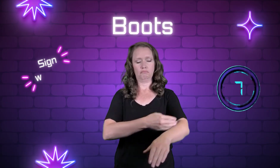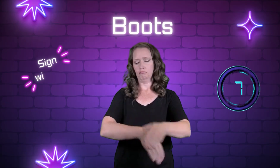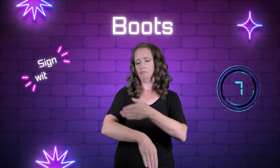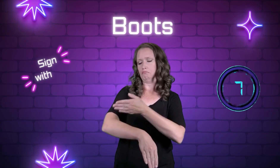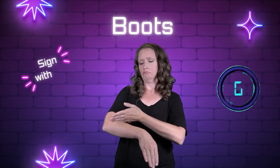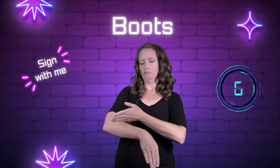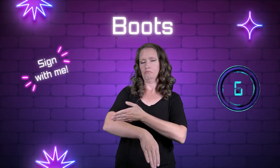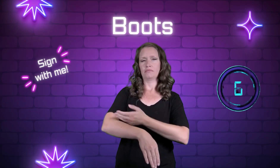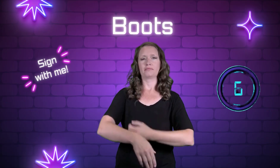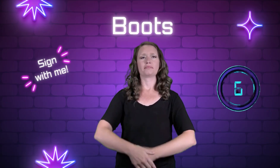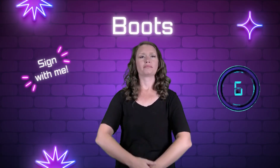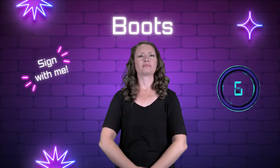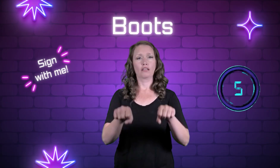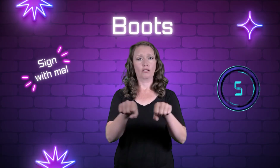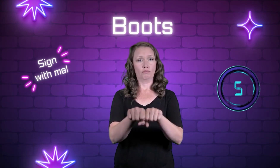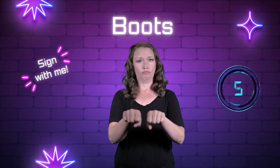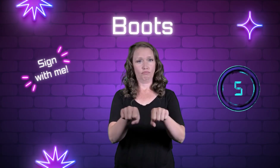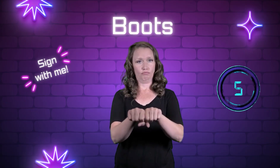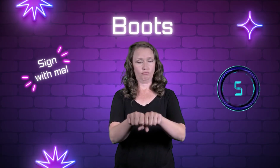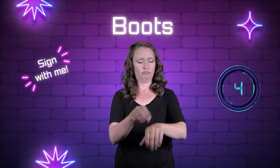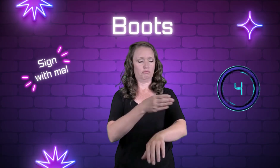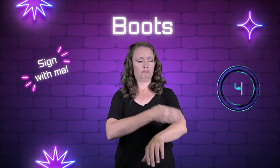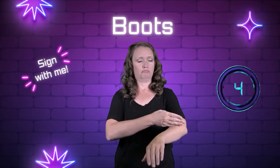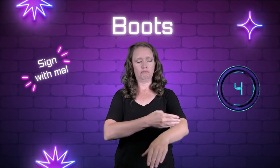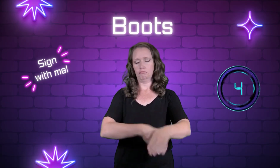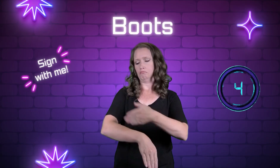Sign with me, sign, boots.